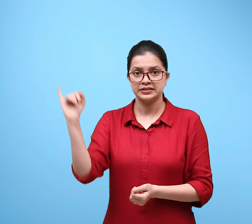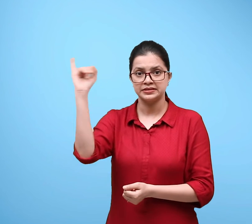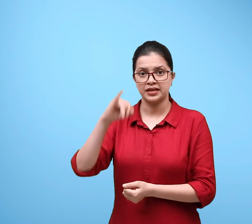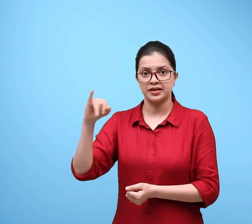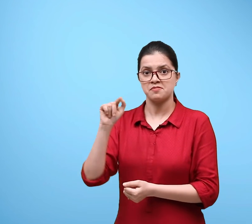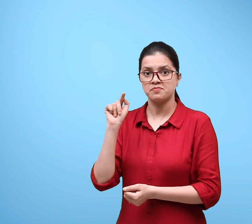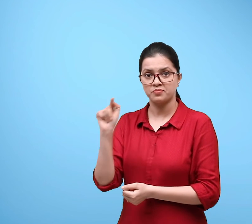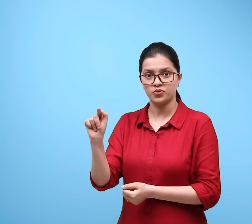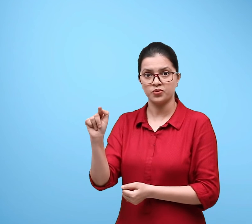6.